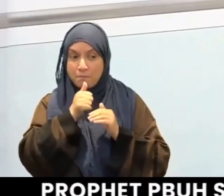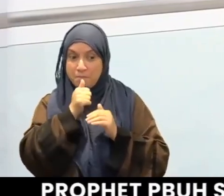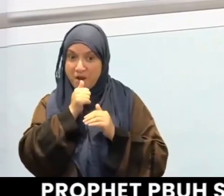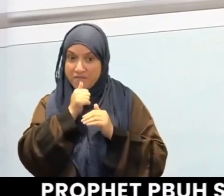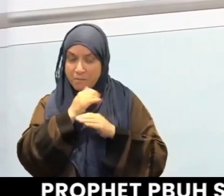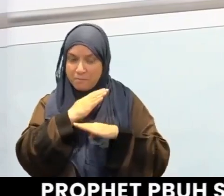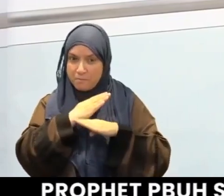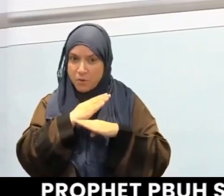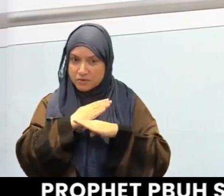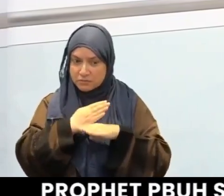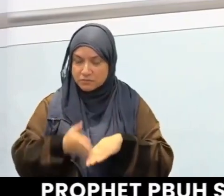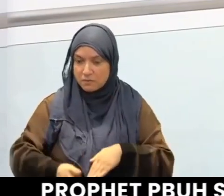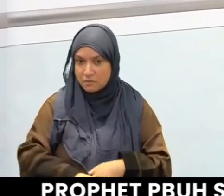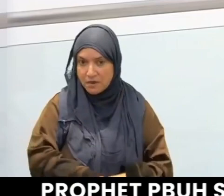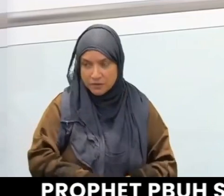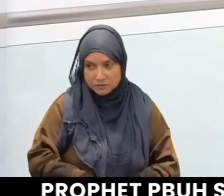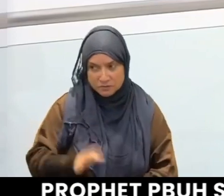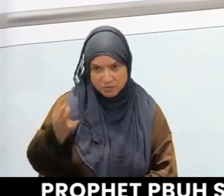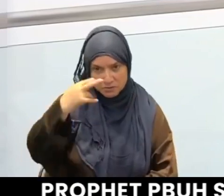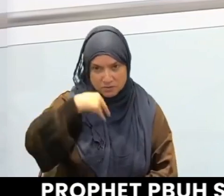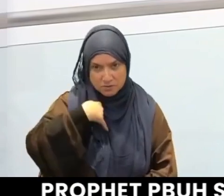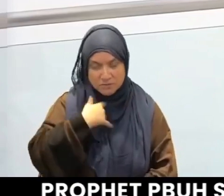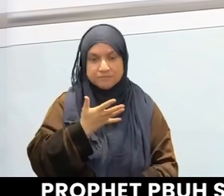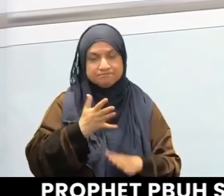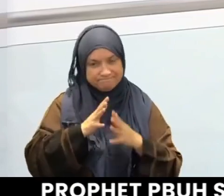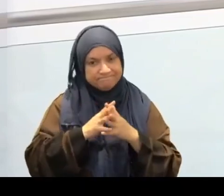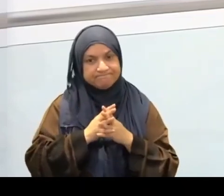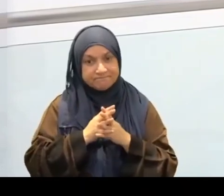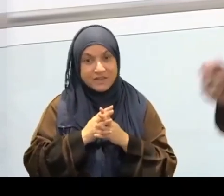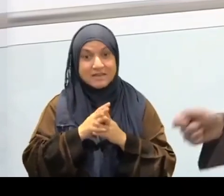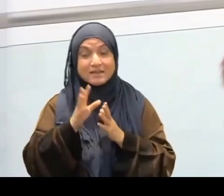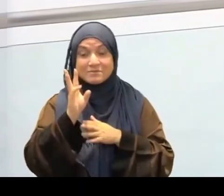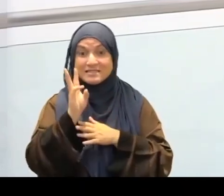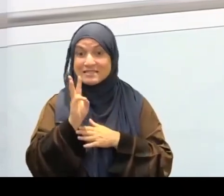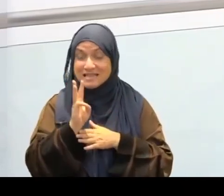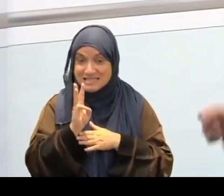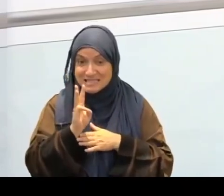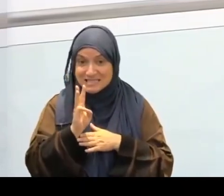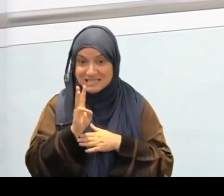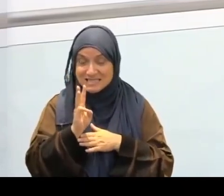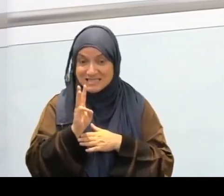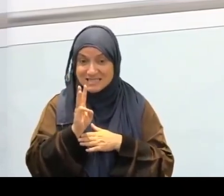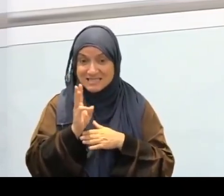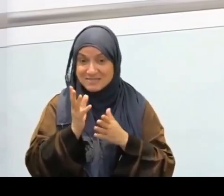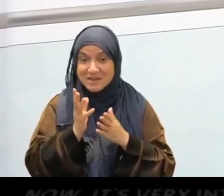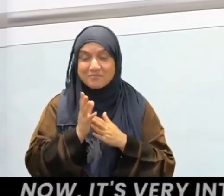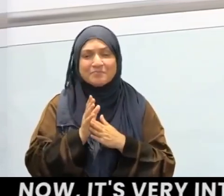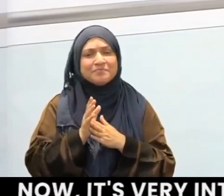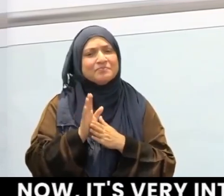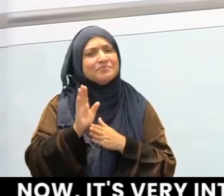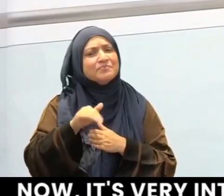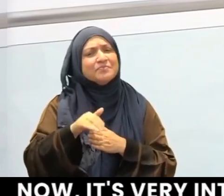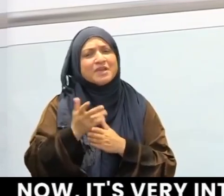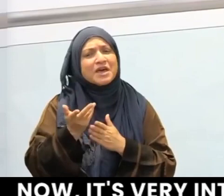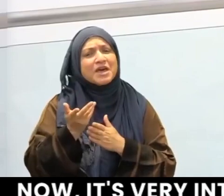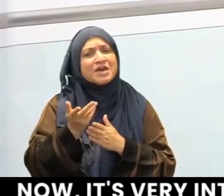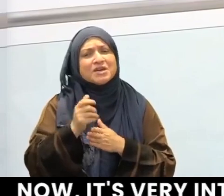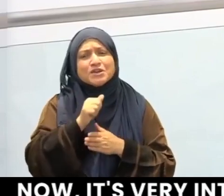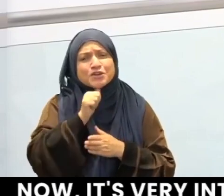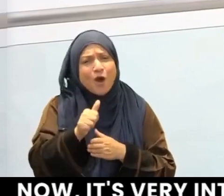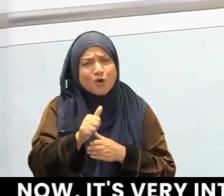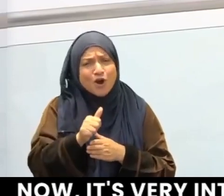you have these six traits in your life, I will guarantee you Jannah. Now it's very